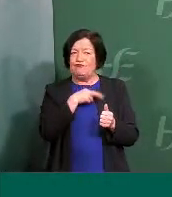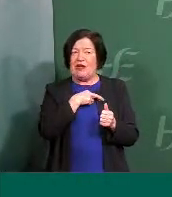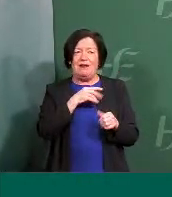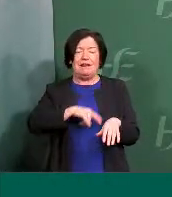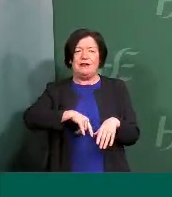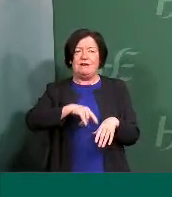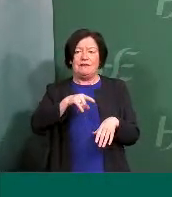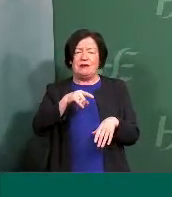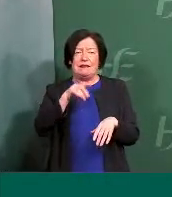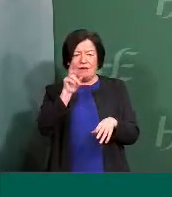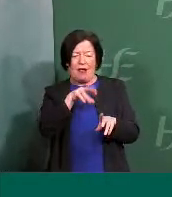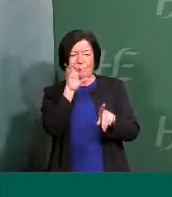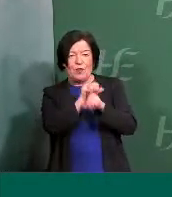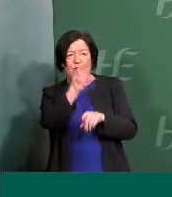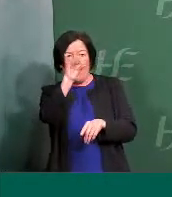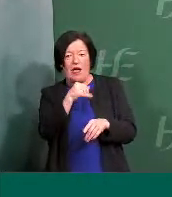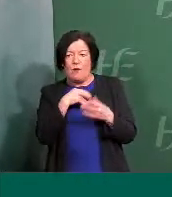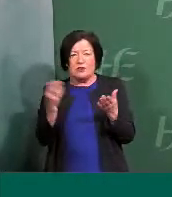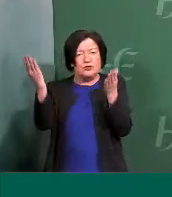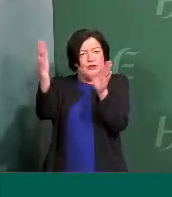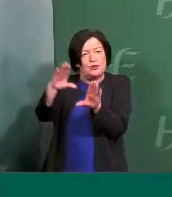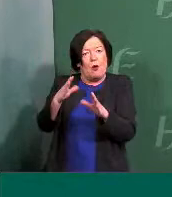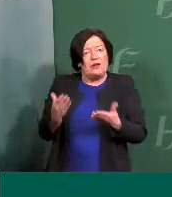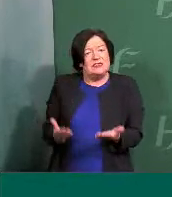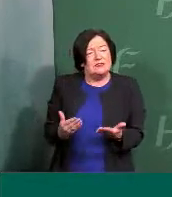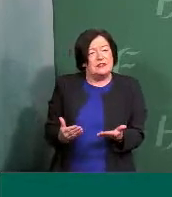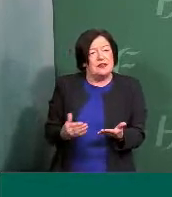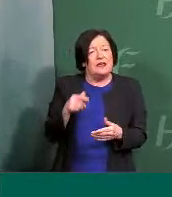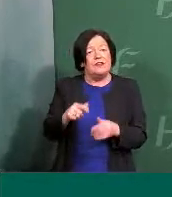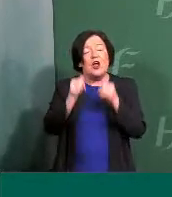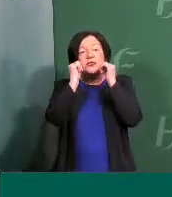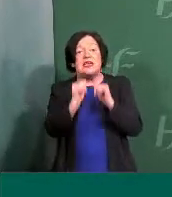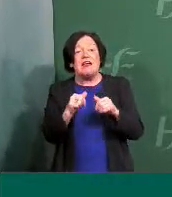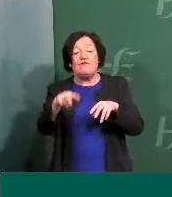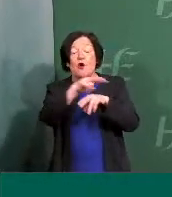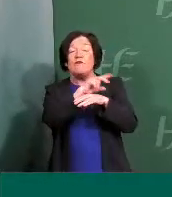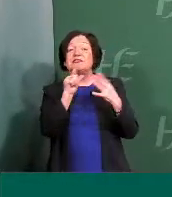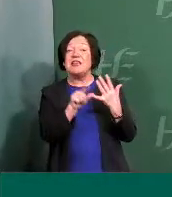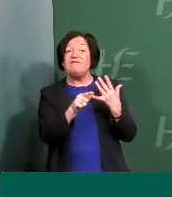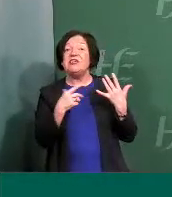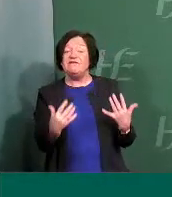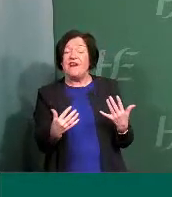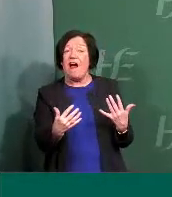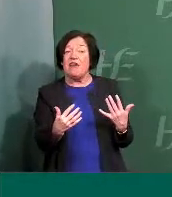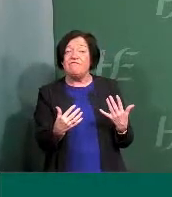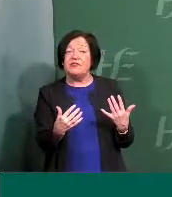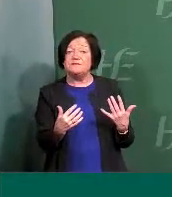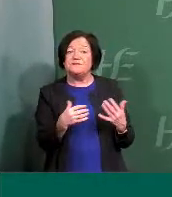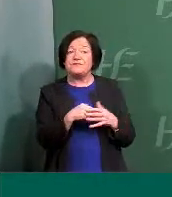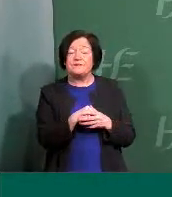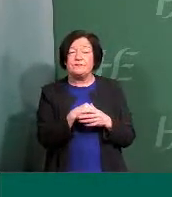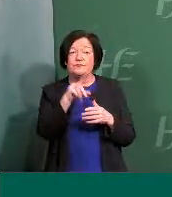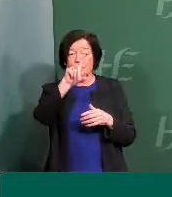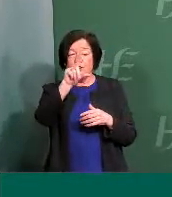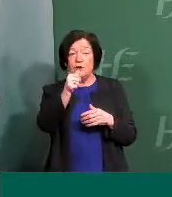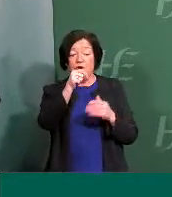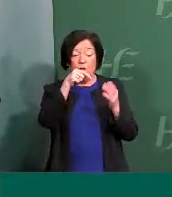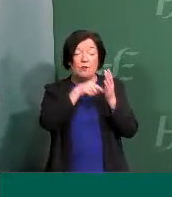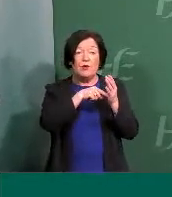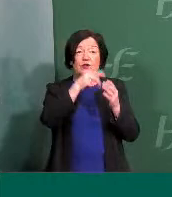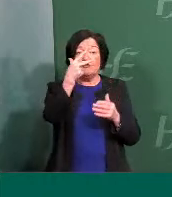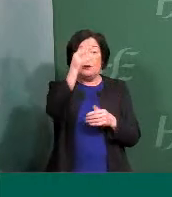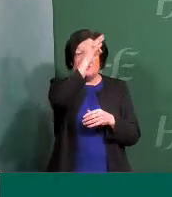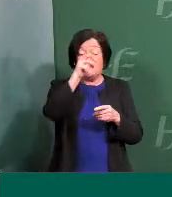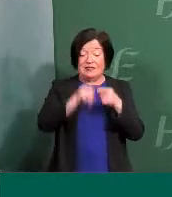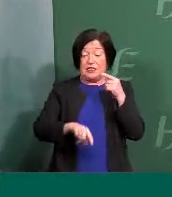very notable, and that's why I was keen to put it up today. Equally, their attendance for over 75s is 21.3% higher